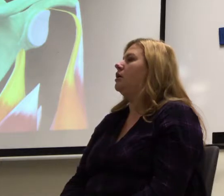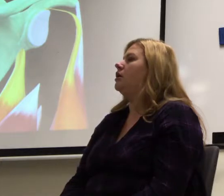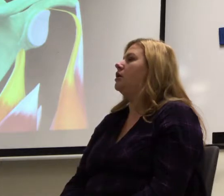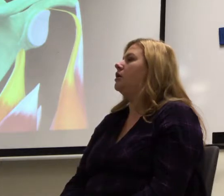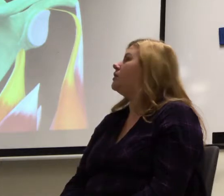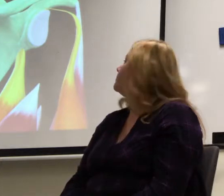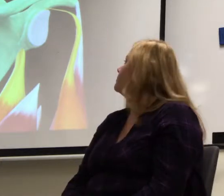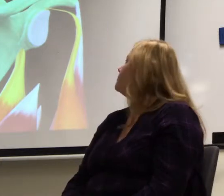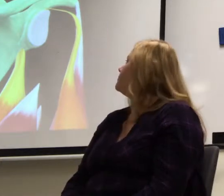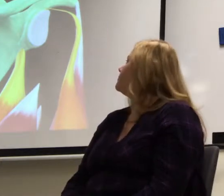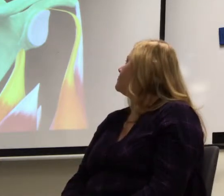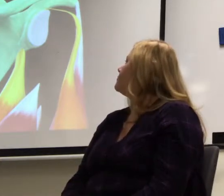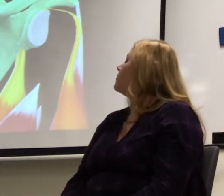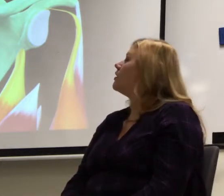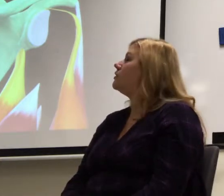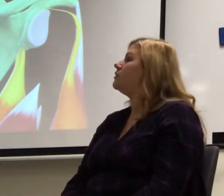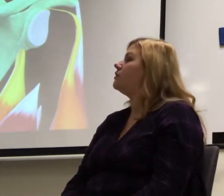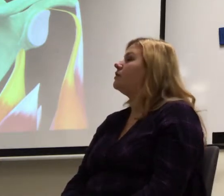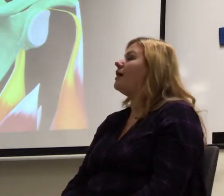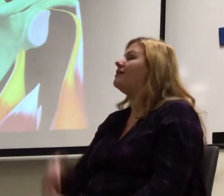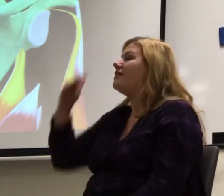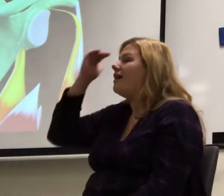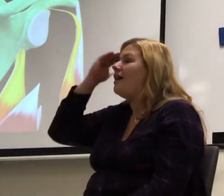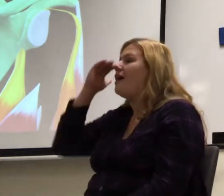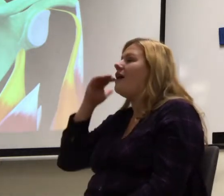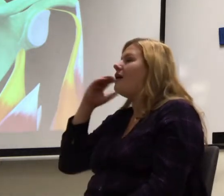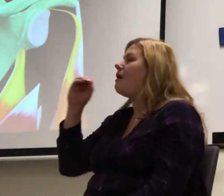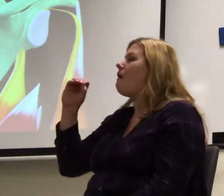The long head of the triceps attaches there.